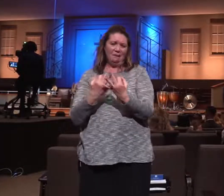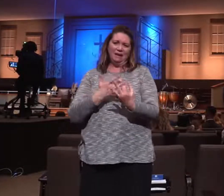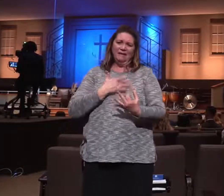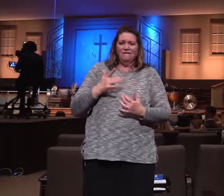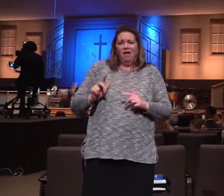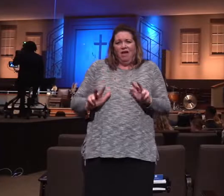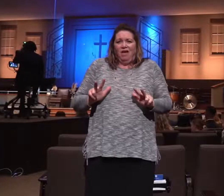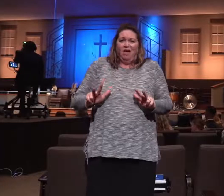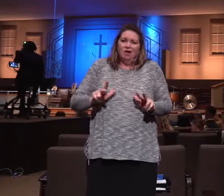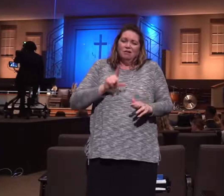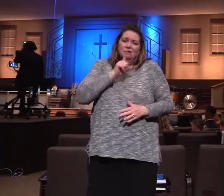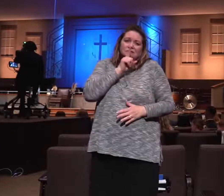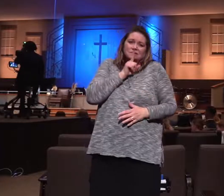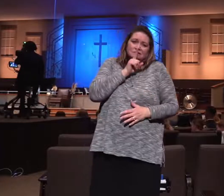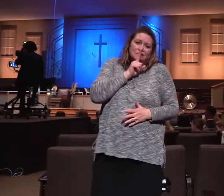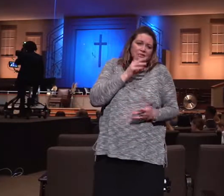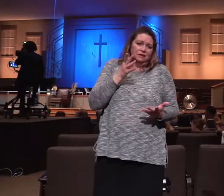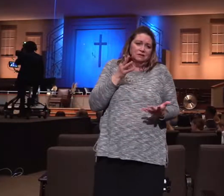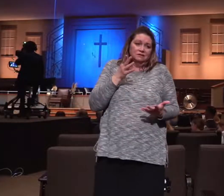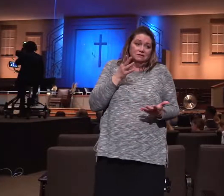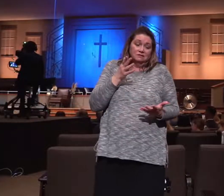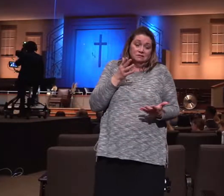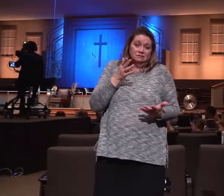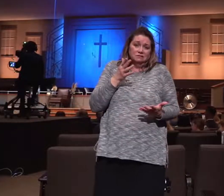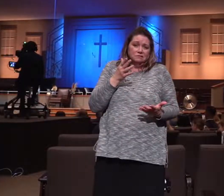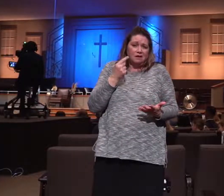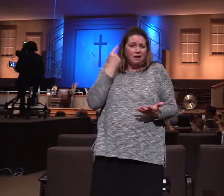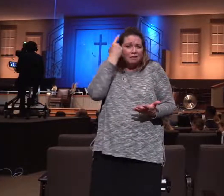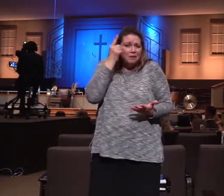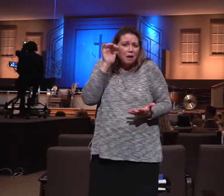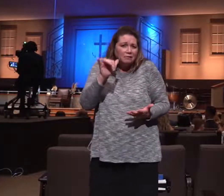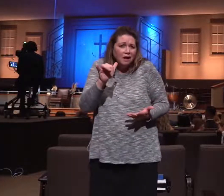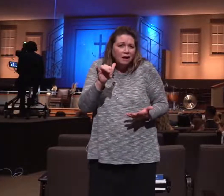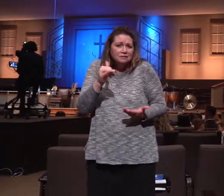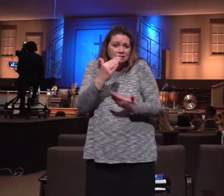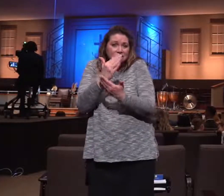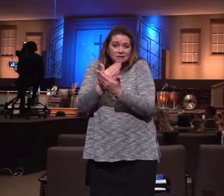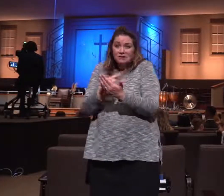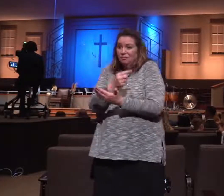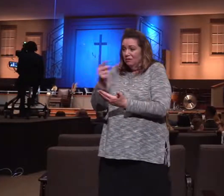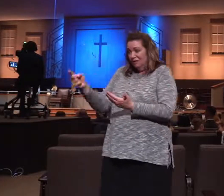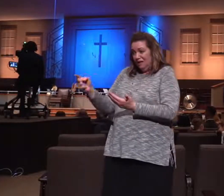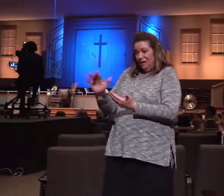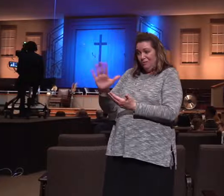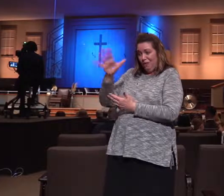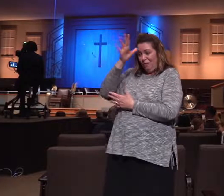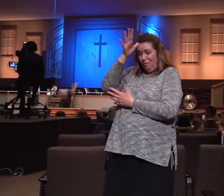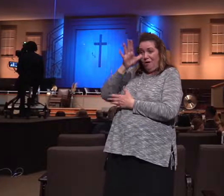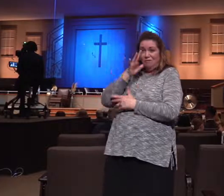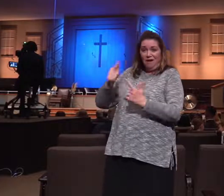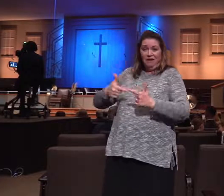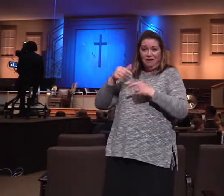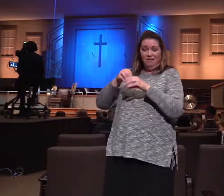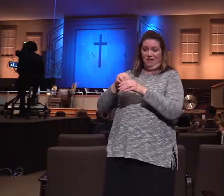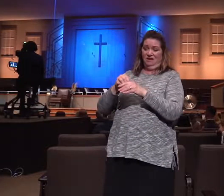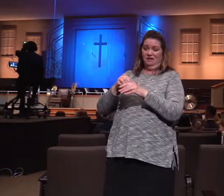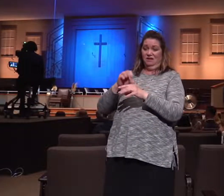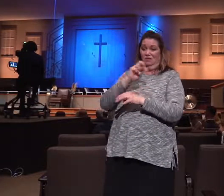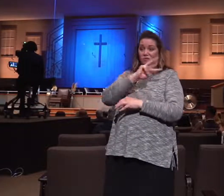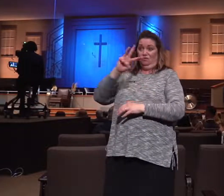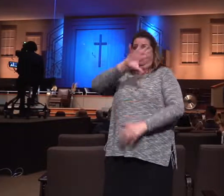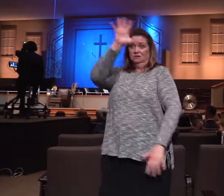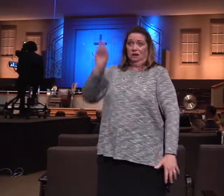parents in Laos or in Africa. And I just wanted to say that so that you'll look at their faces and remember